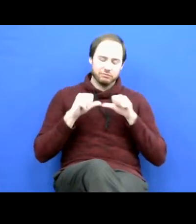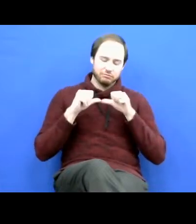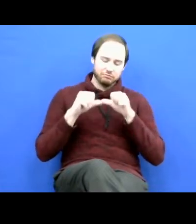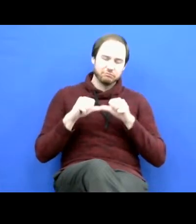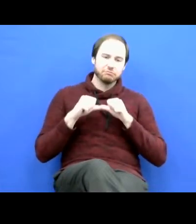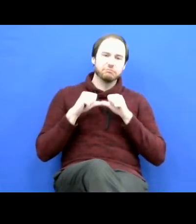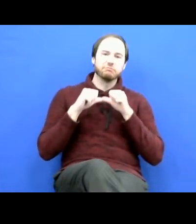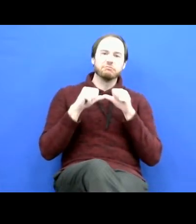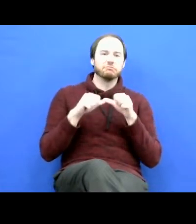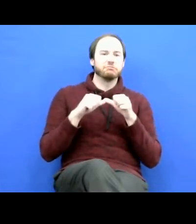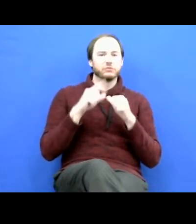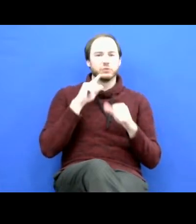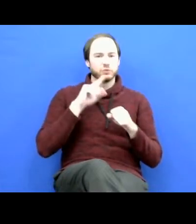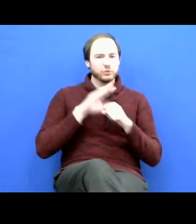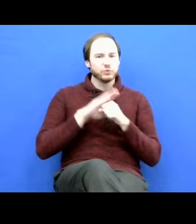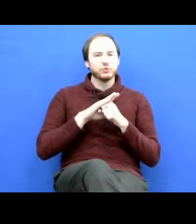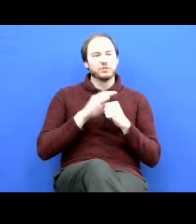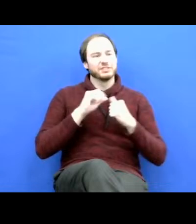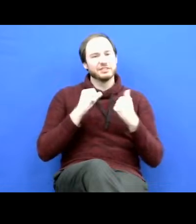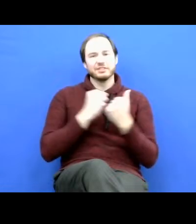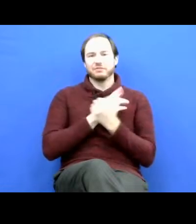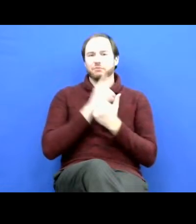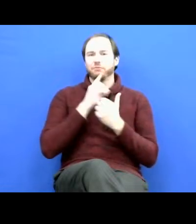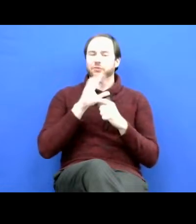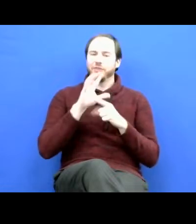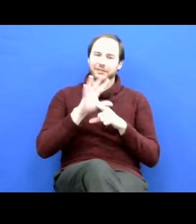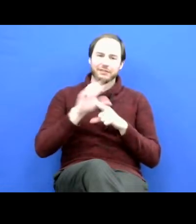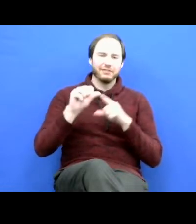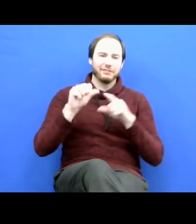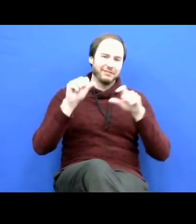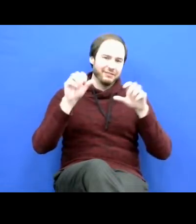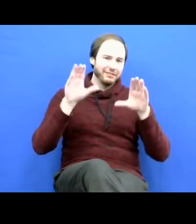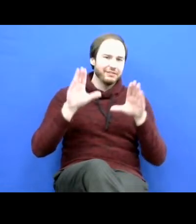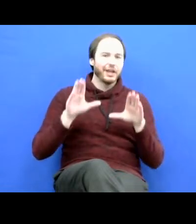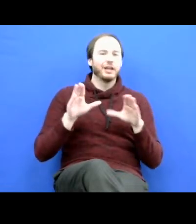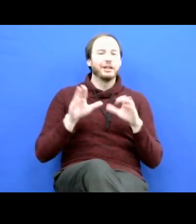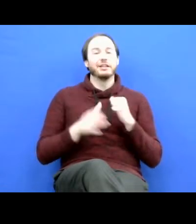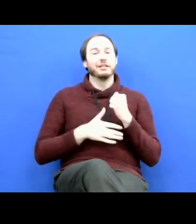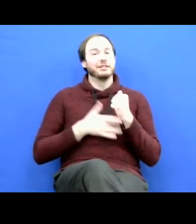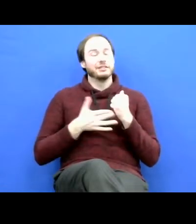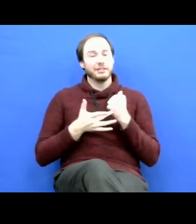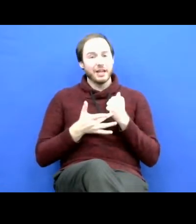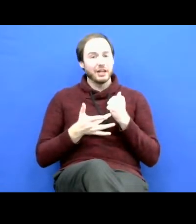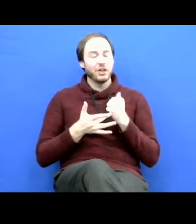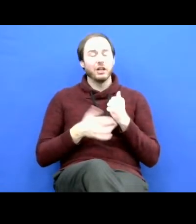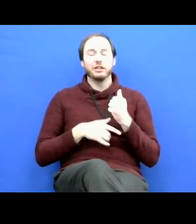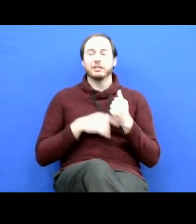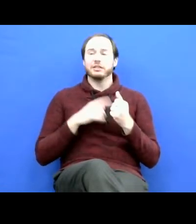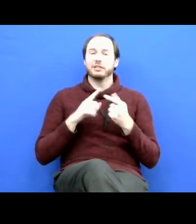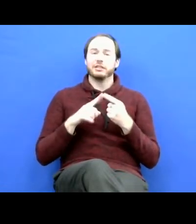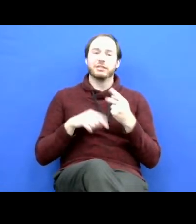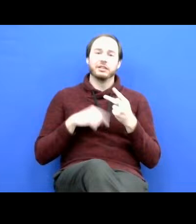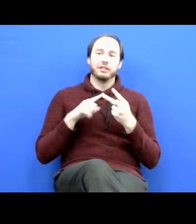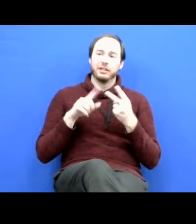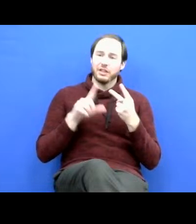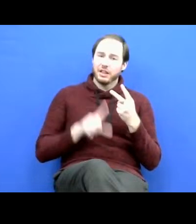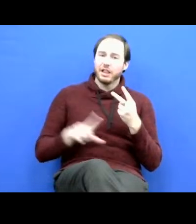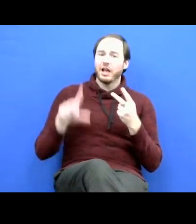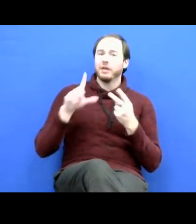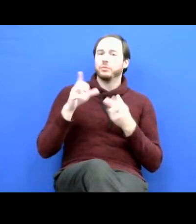and making everything so fantastic, from the technology to the